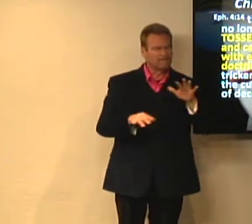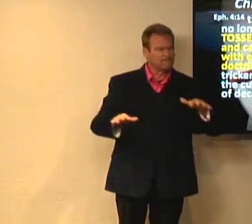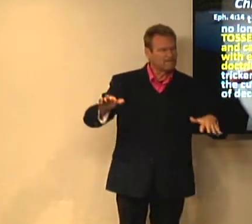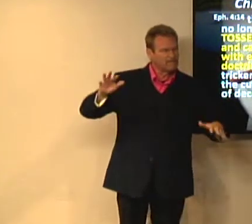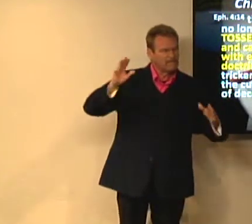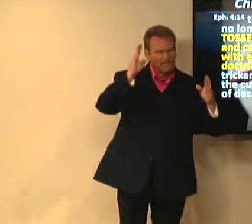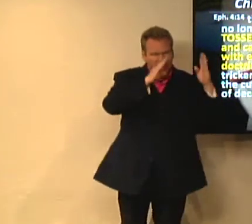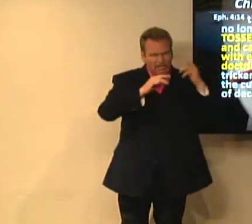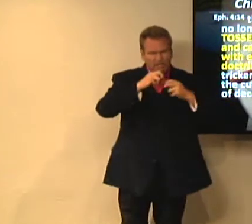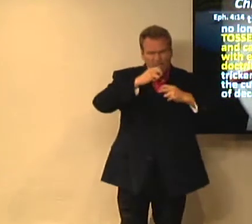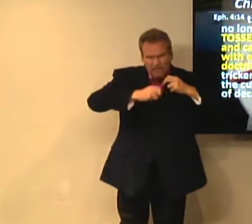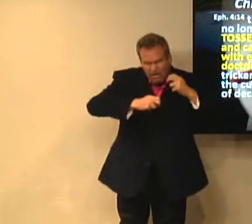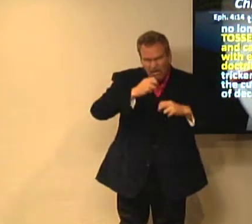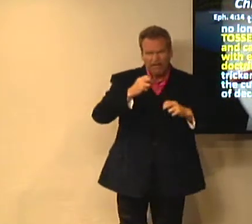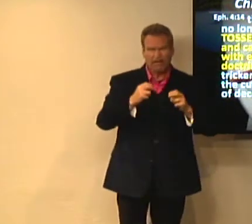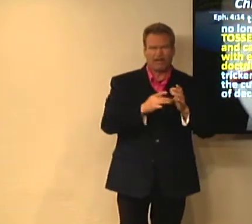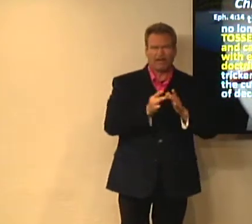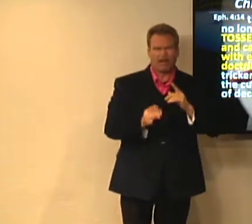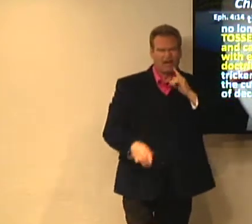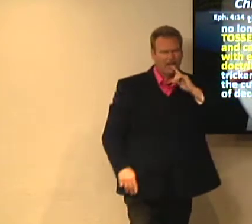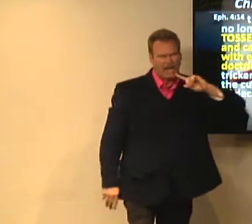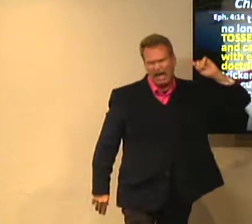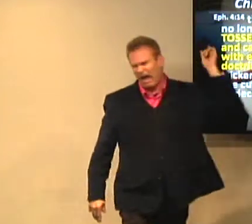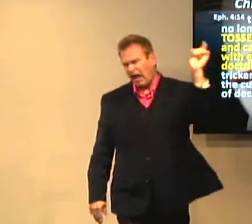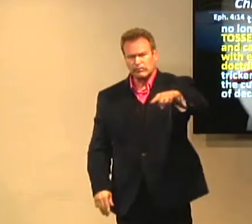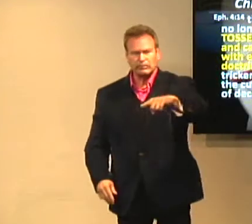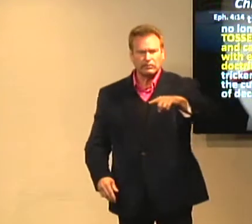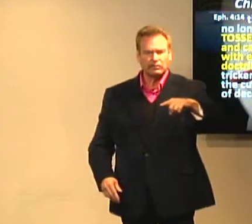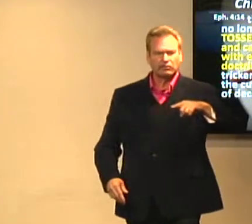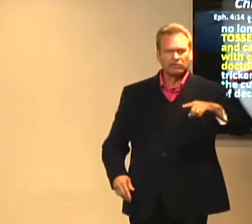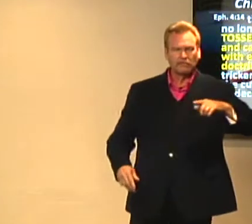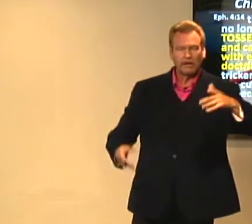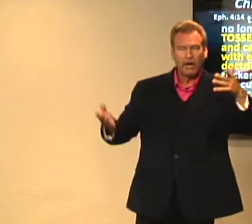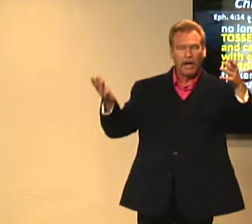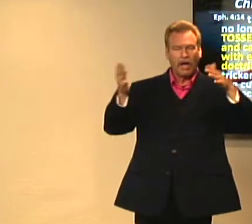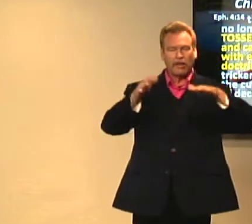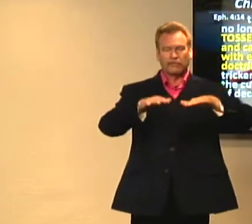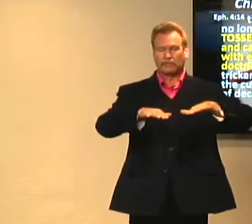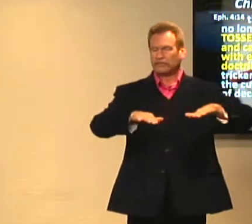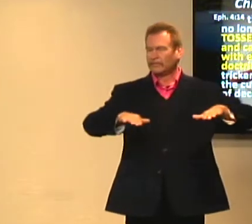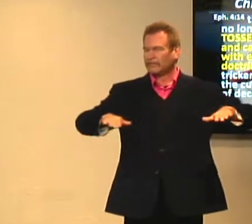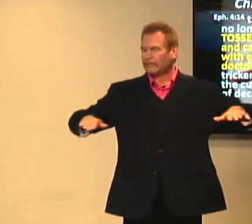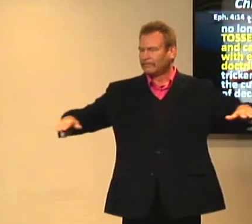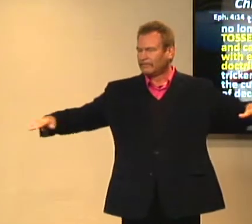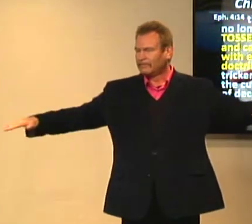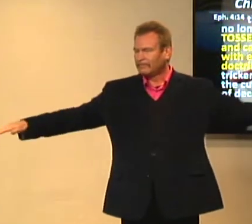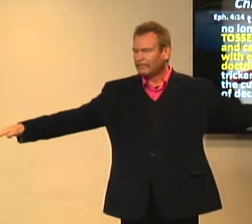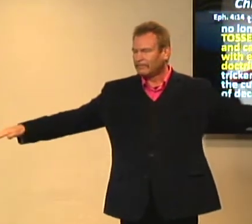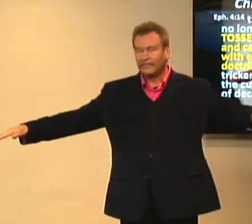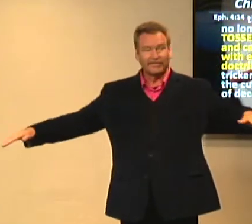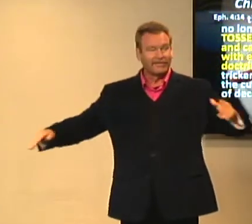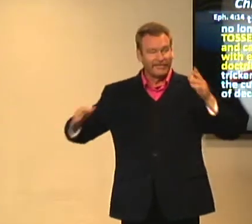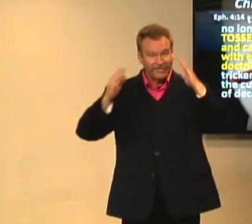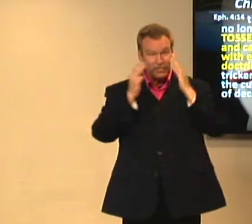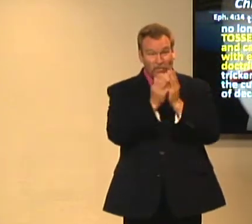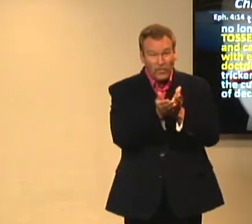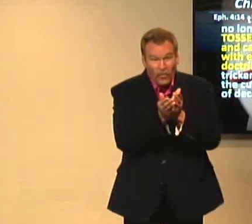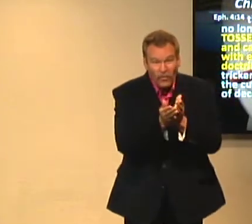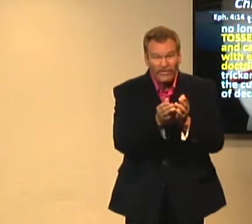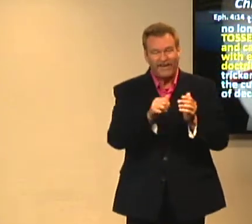The waves like represent our life, like negativity and doubt and problems in our life. And